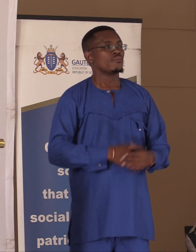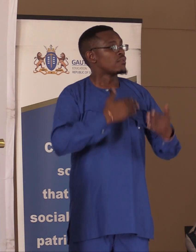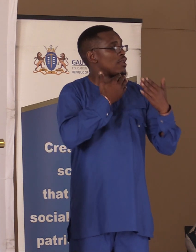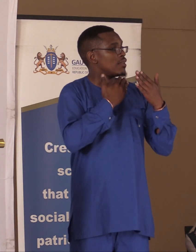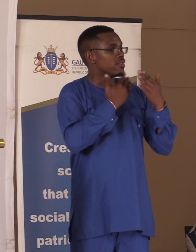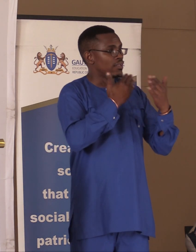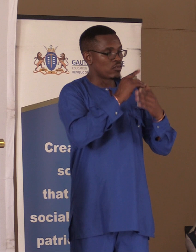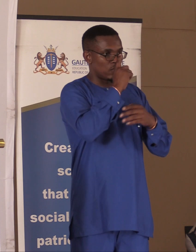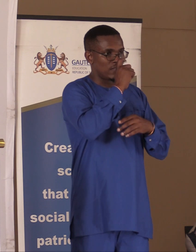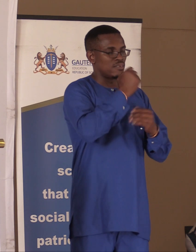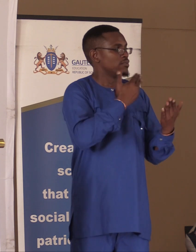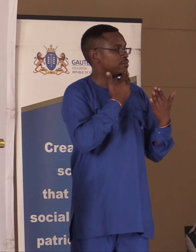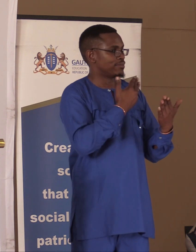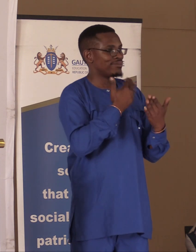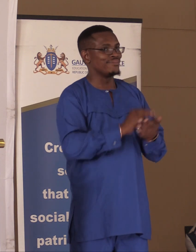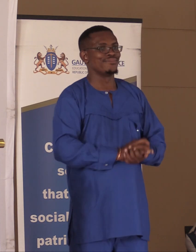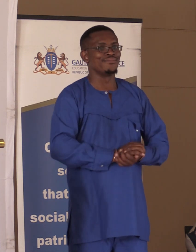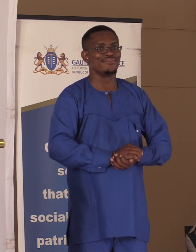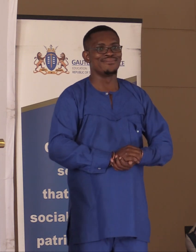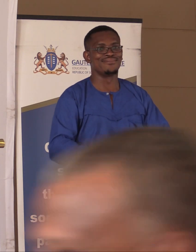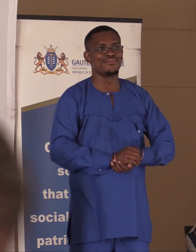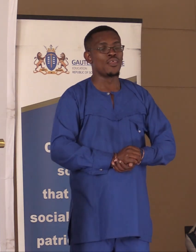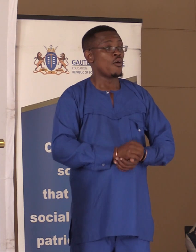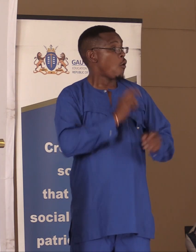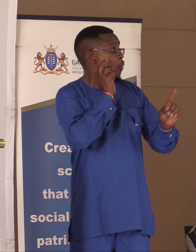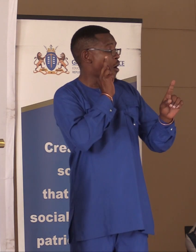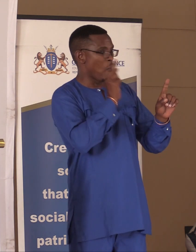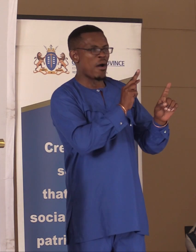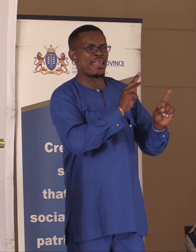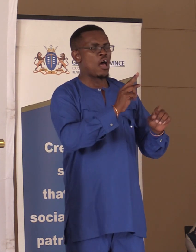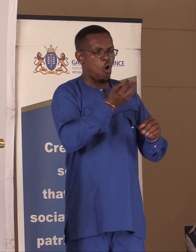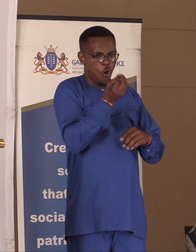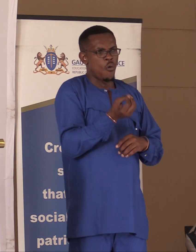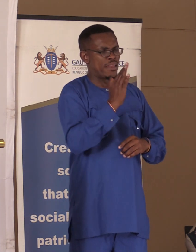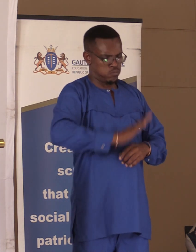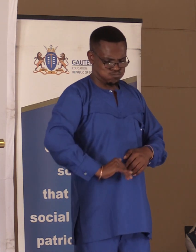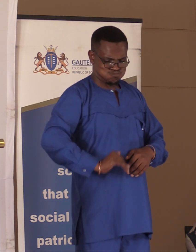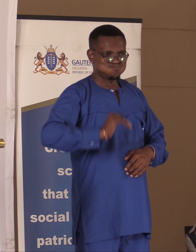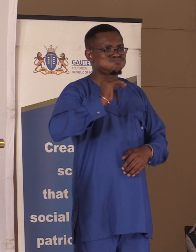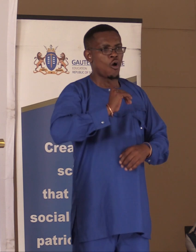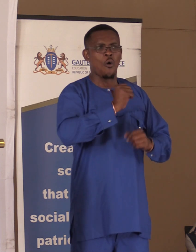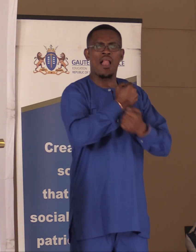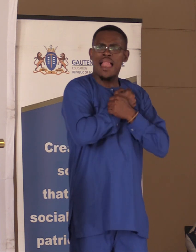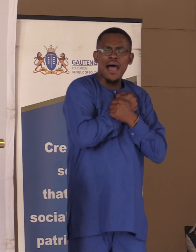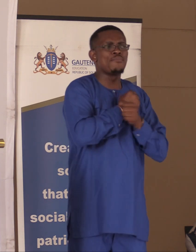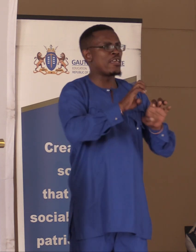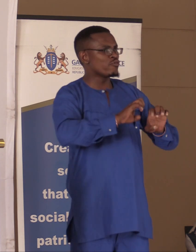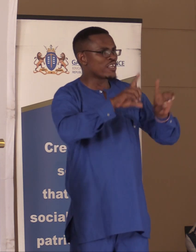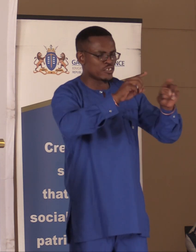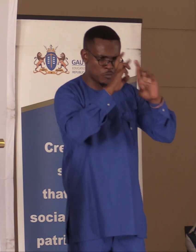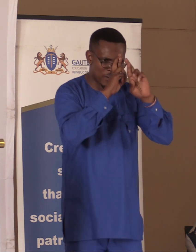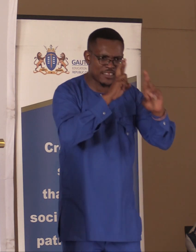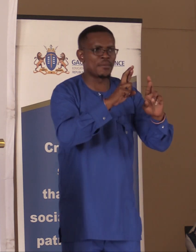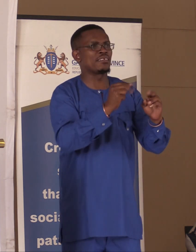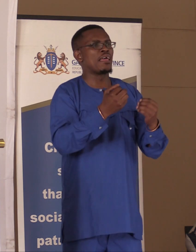Thank you, Khaitsedi Ralebogo. Wa bona gala gore ngwana go itseng sentle o ratileng thuto o tlhompileng batswadi